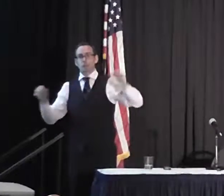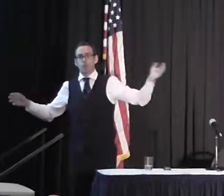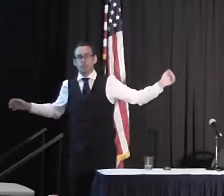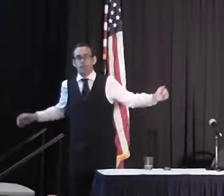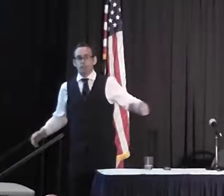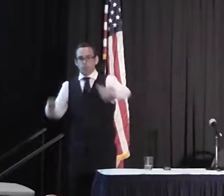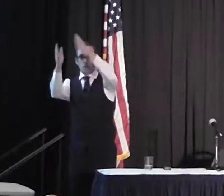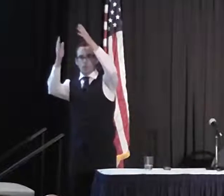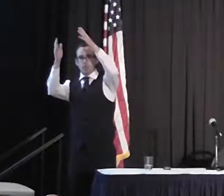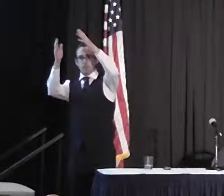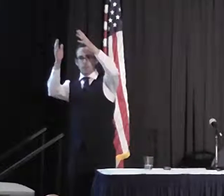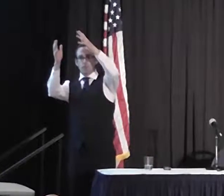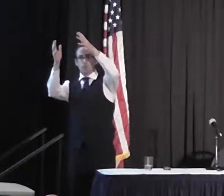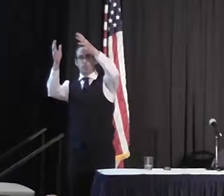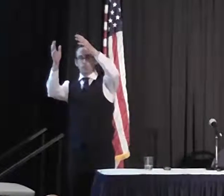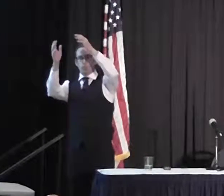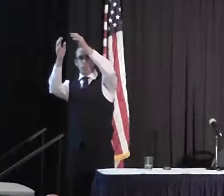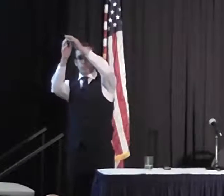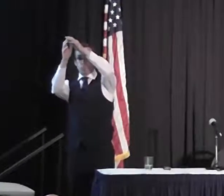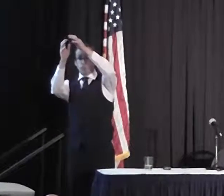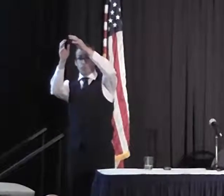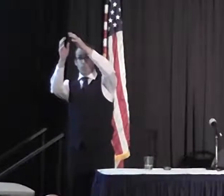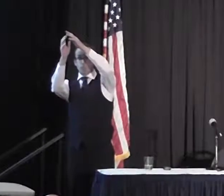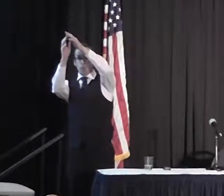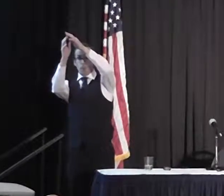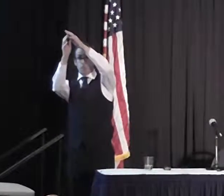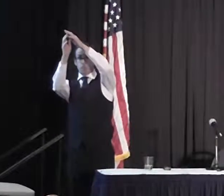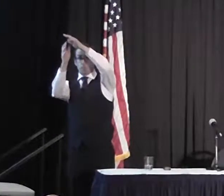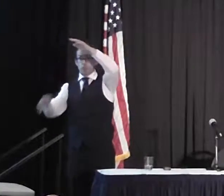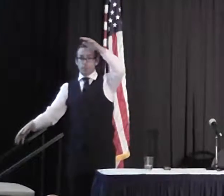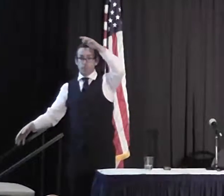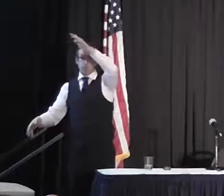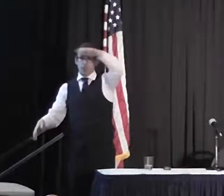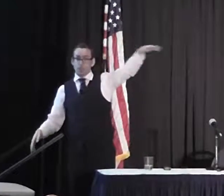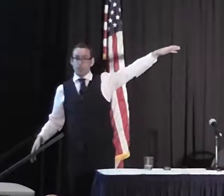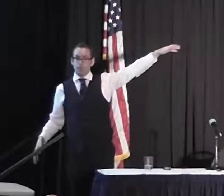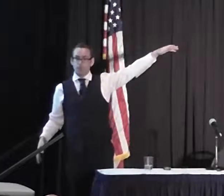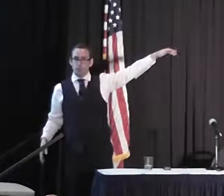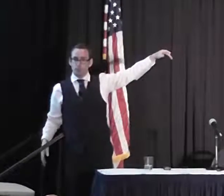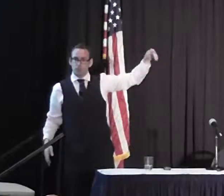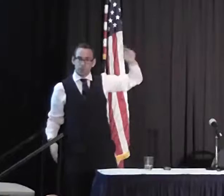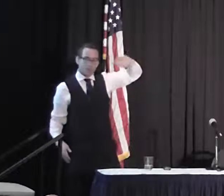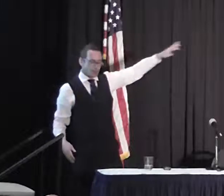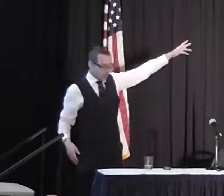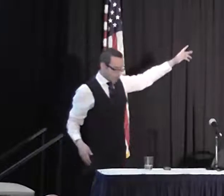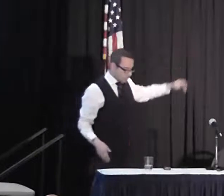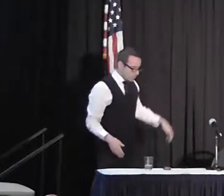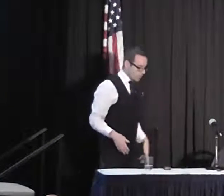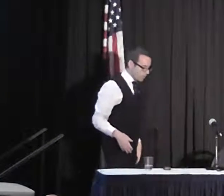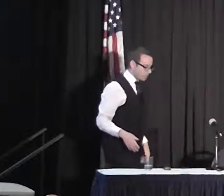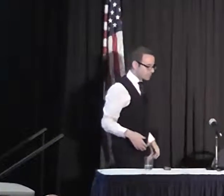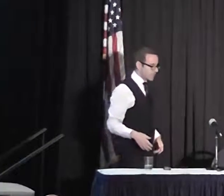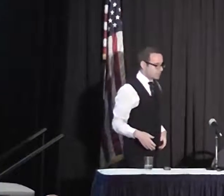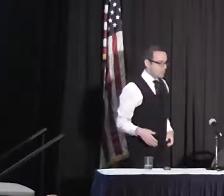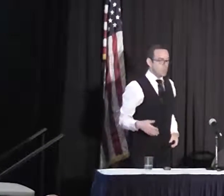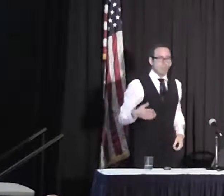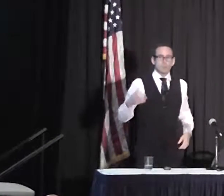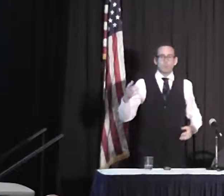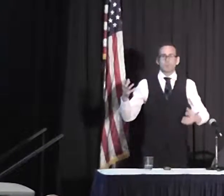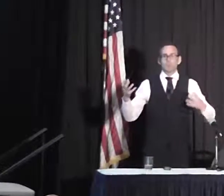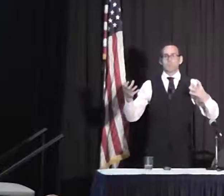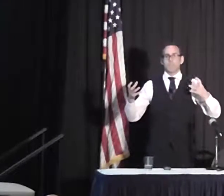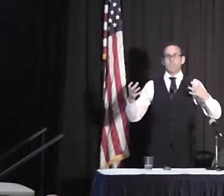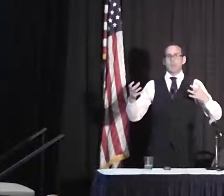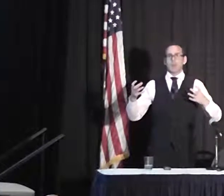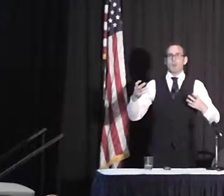that gas, whereas it has been going into the northeast, we're already seeing those pipelines being reversed to the southeast and across to the Rockies pipeline, etc.